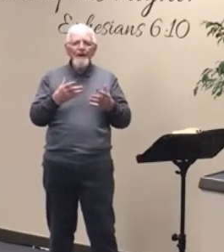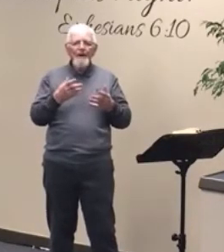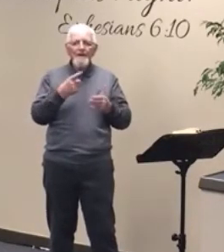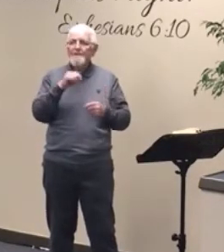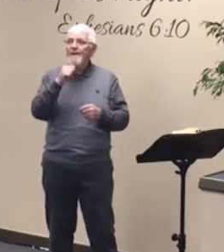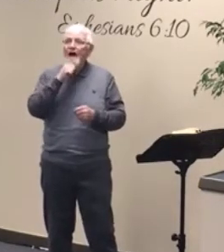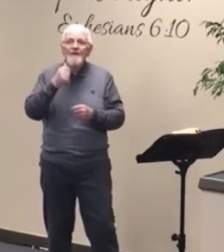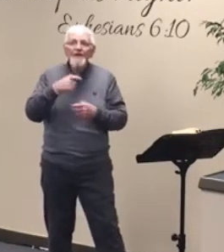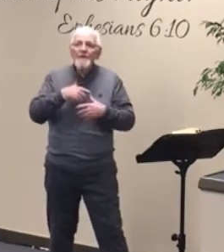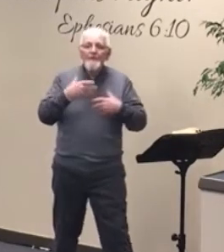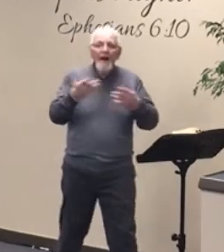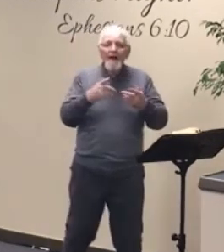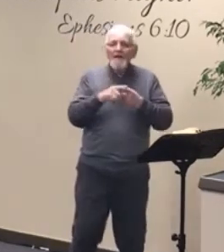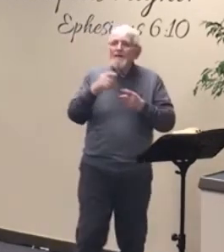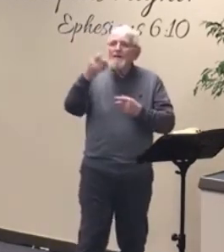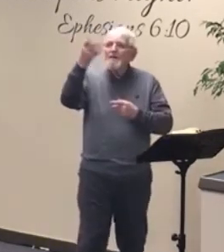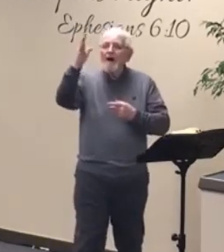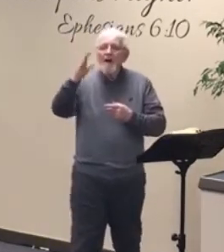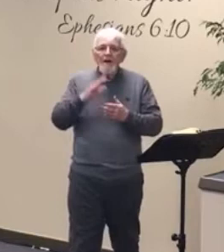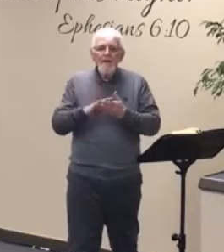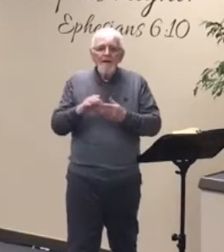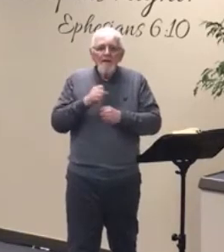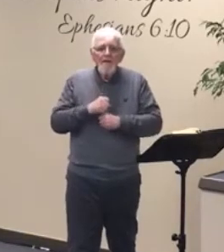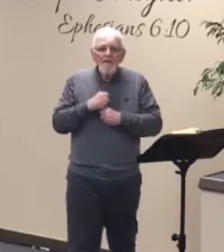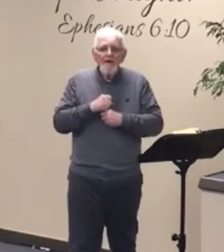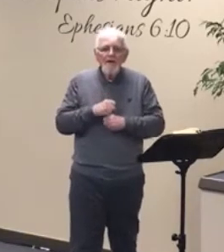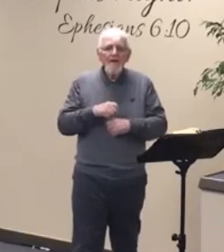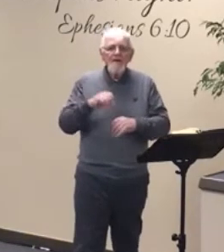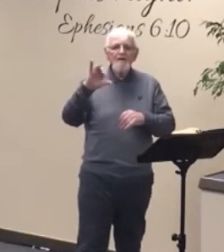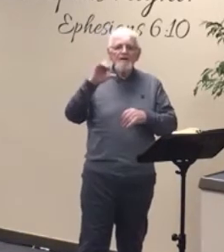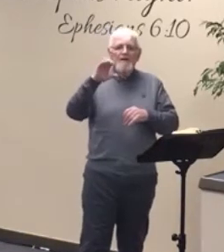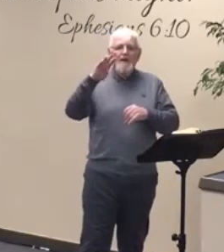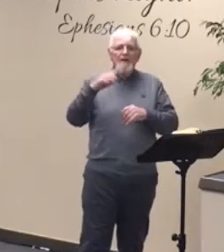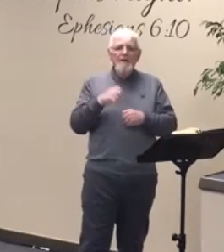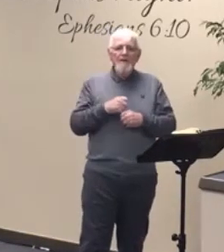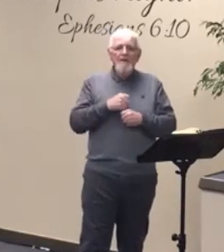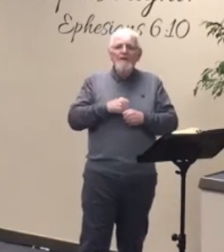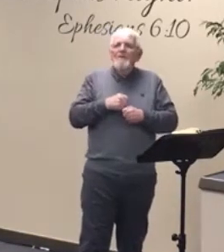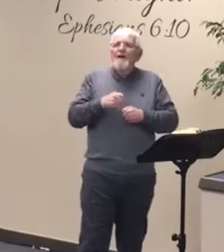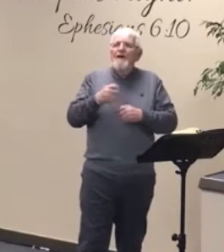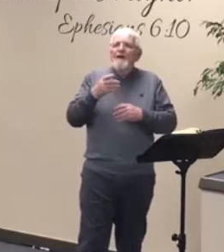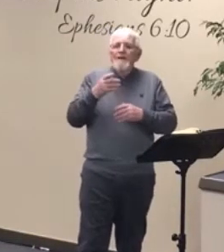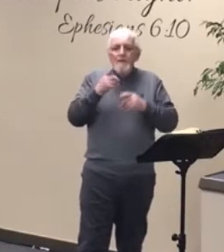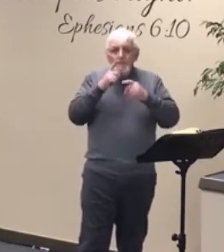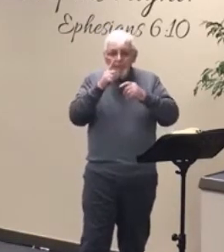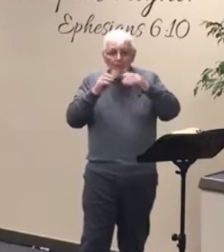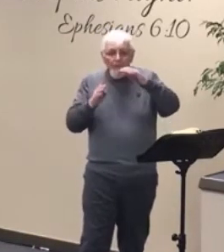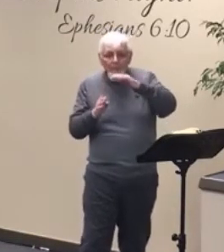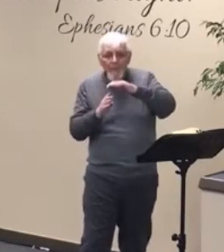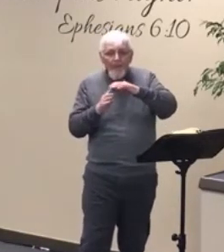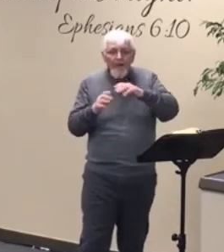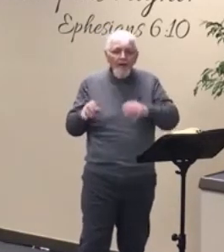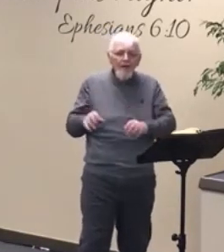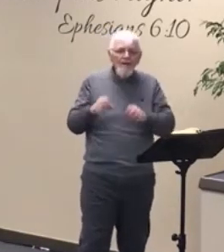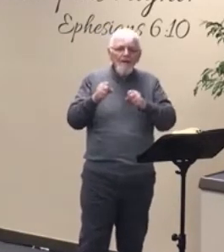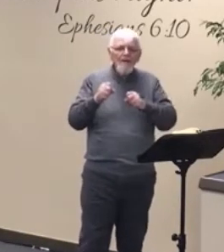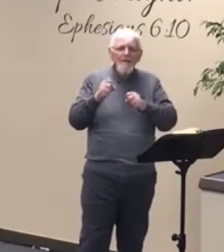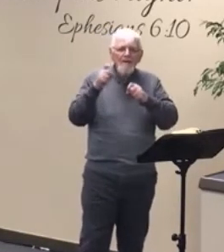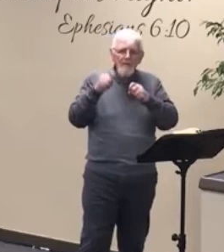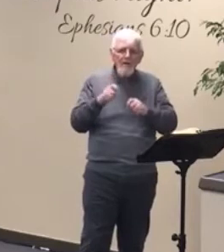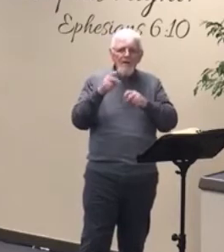And they didn't repent to Jacob. In order for true repentance and true humbling to take place, it would have to